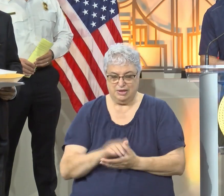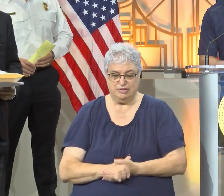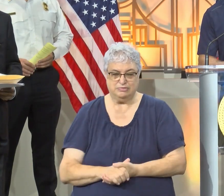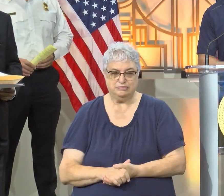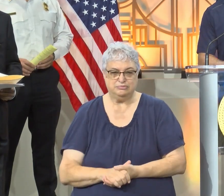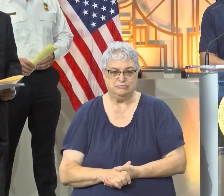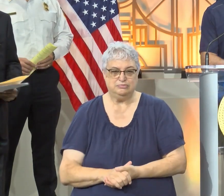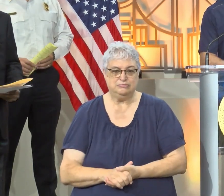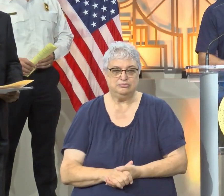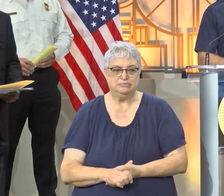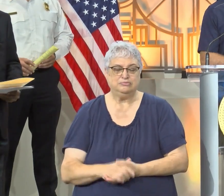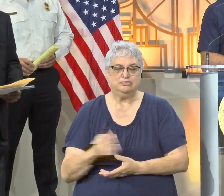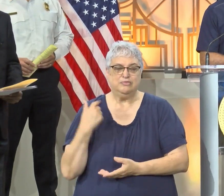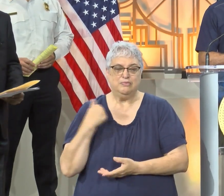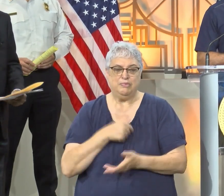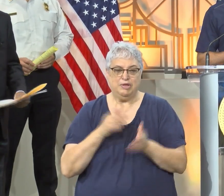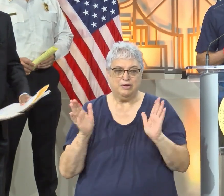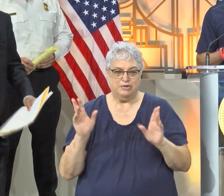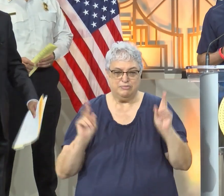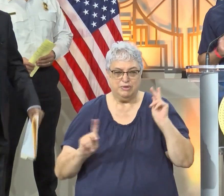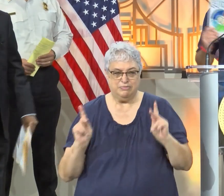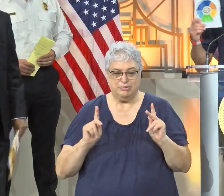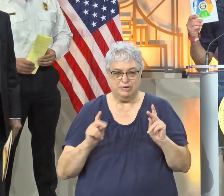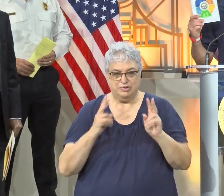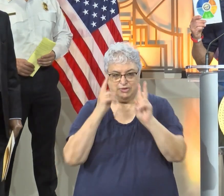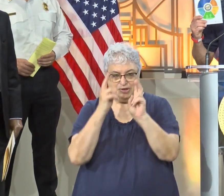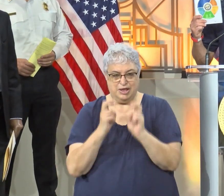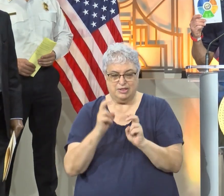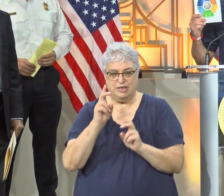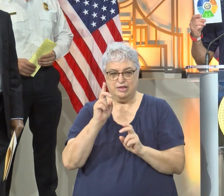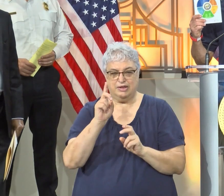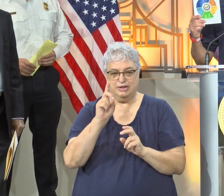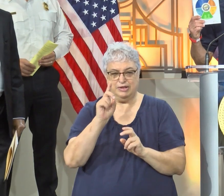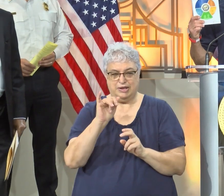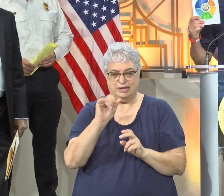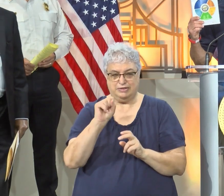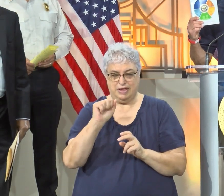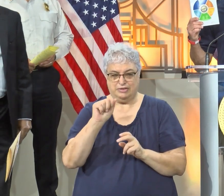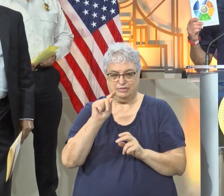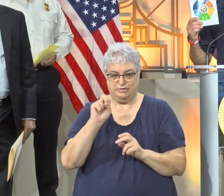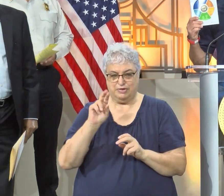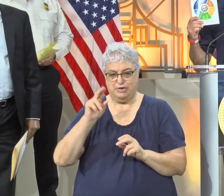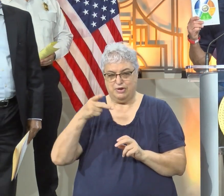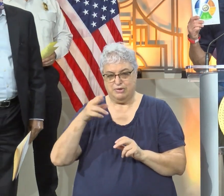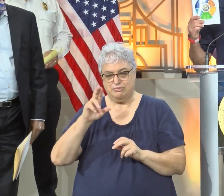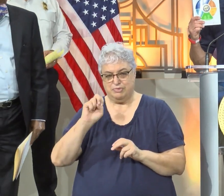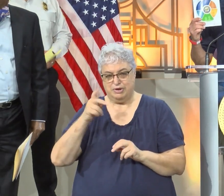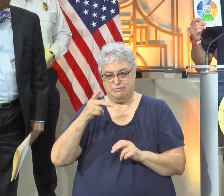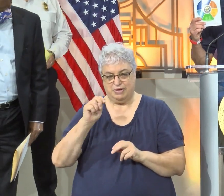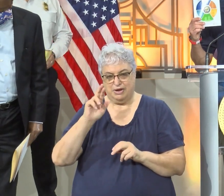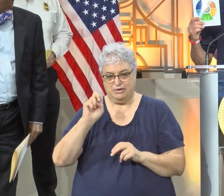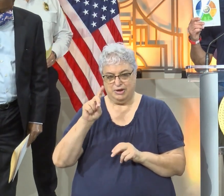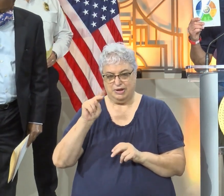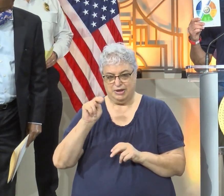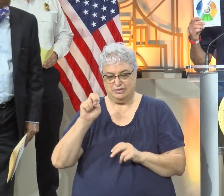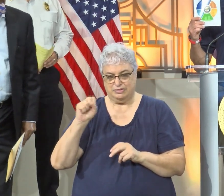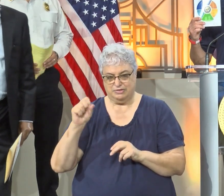We also encourage people to download our disaster preparedness guide. It can be downloaded